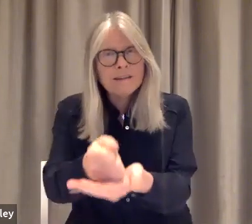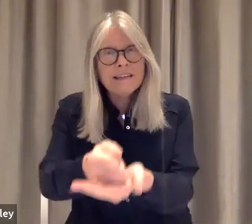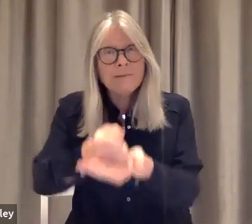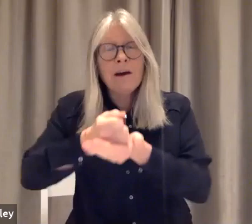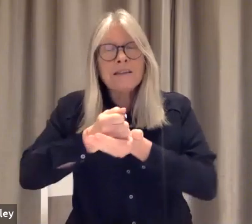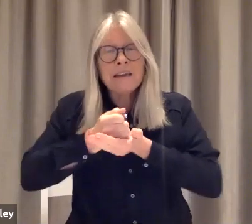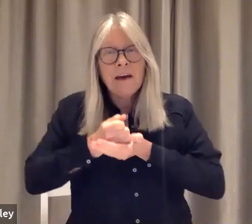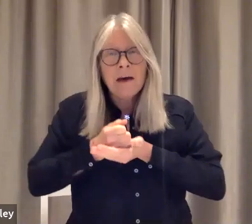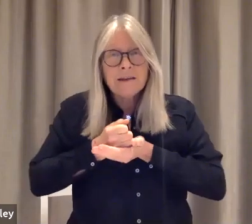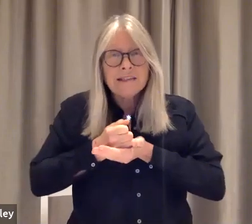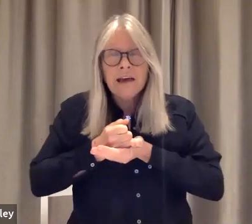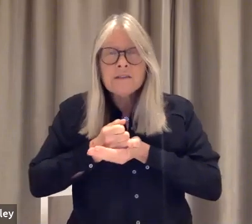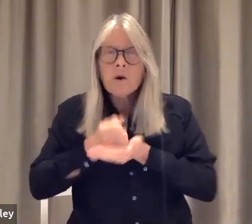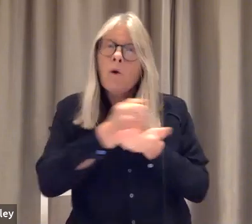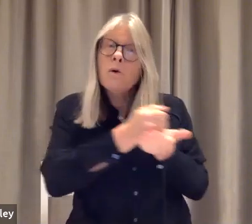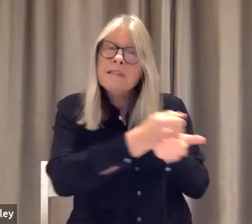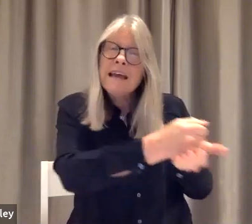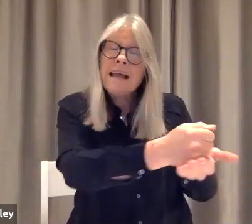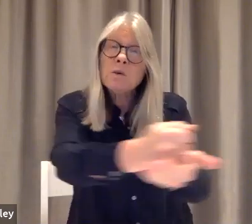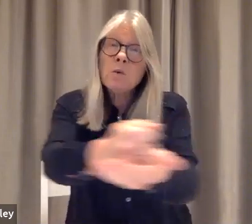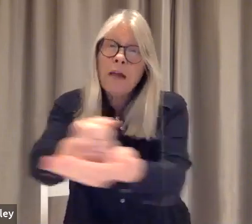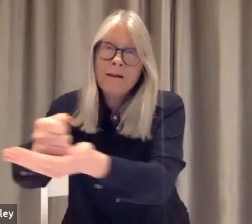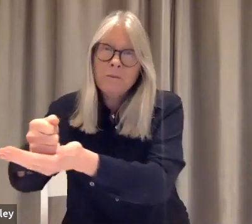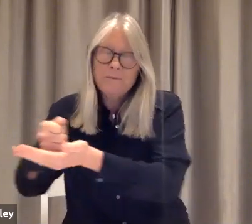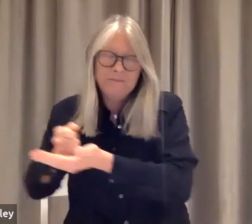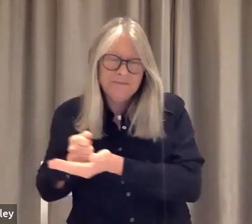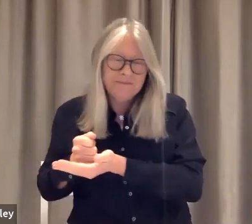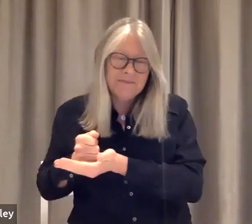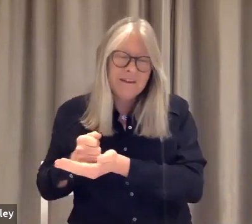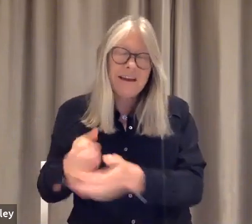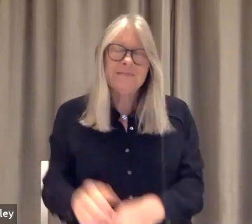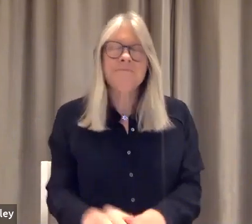it to be asking for help ourselves, or to say, let's all help. Great.